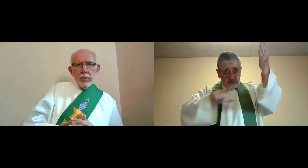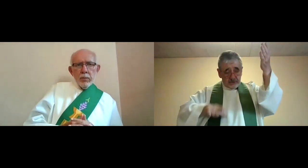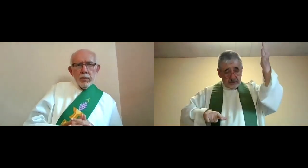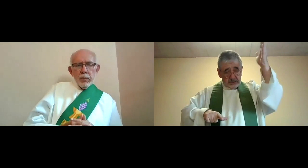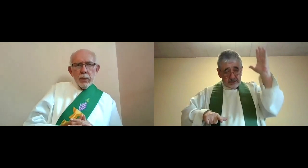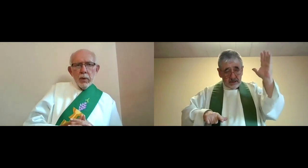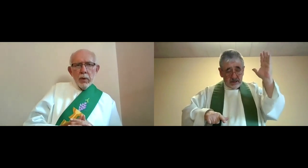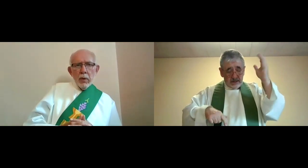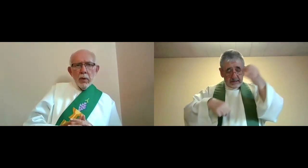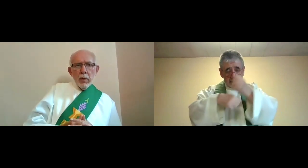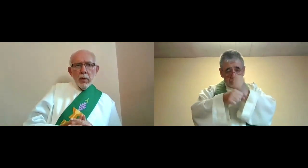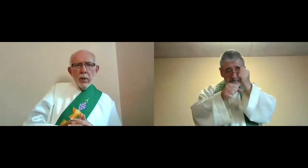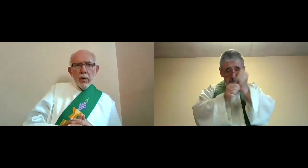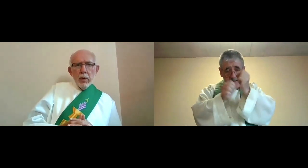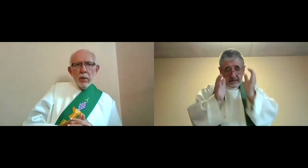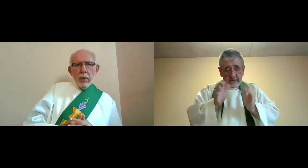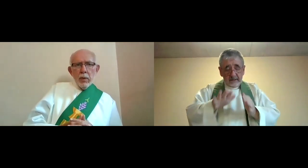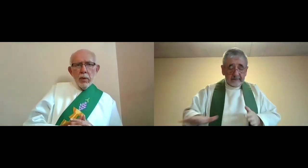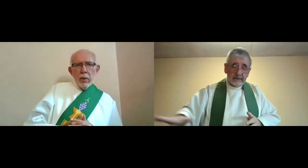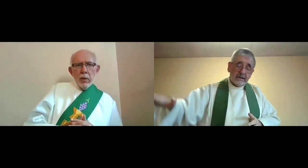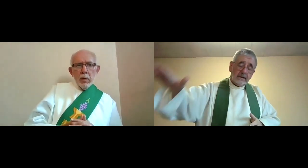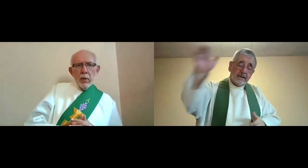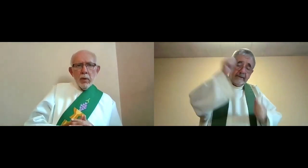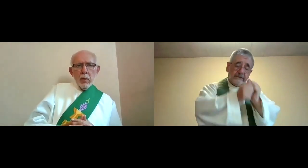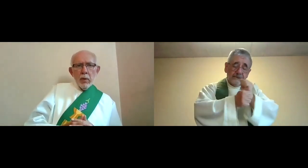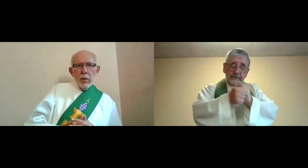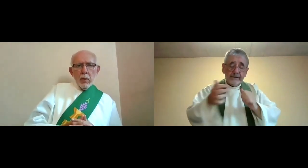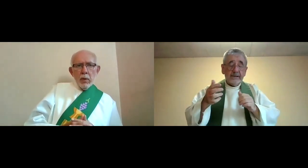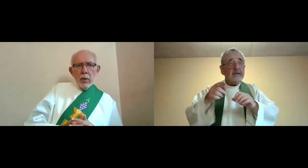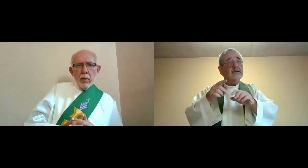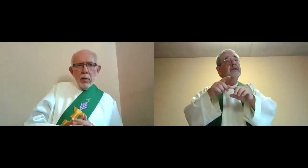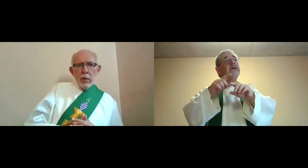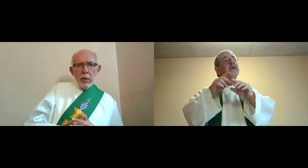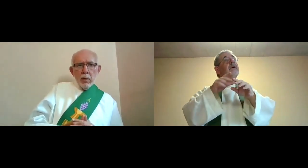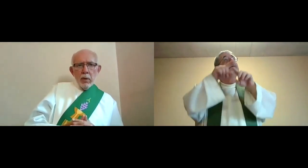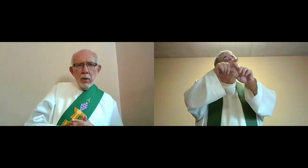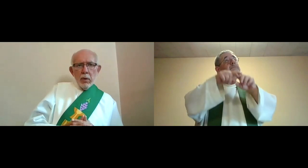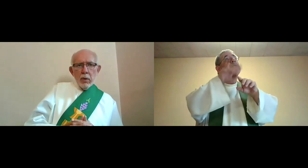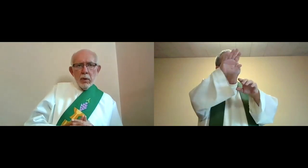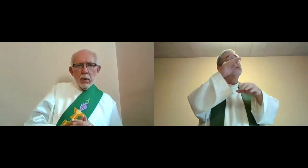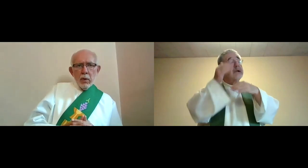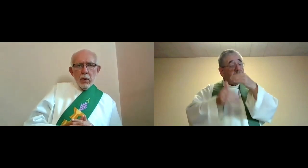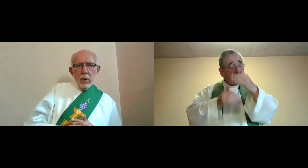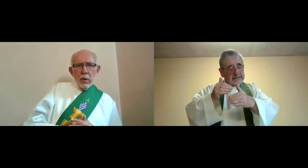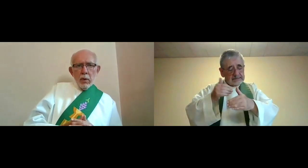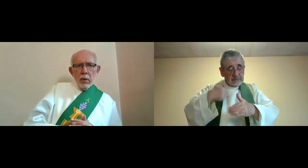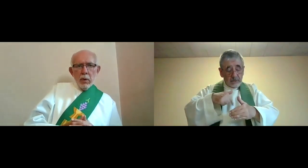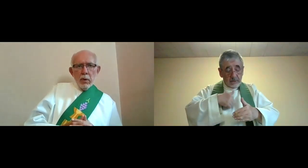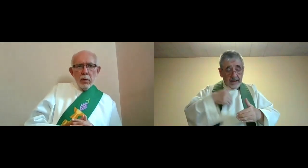Blessed are you, Lord God of all creation, for through your goodness